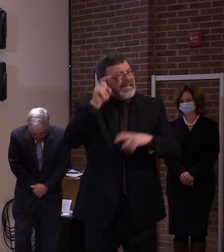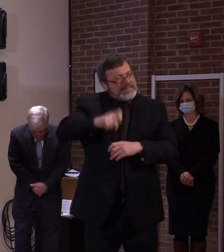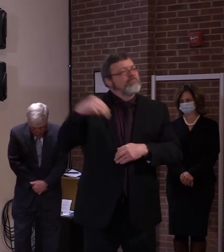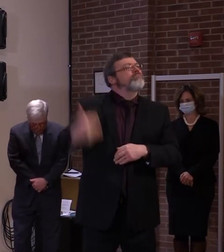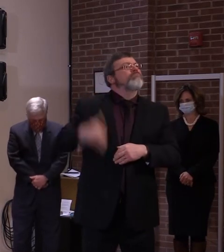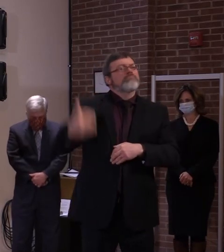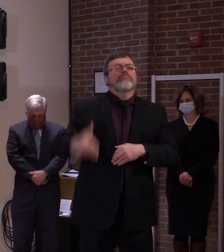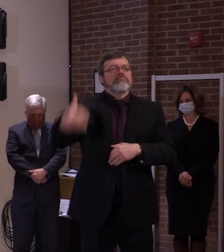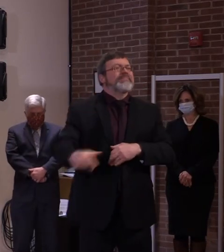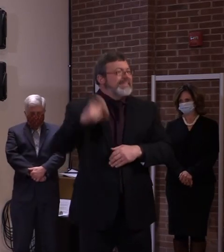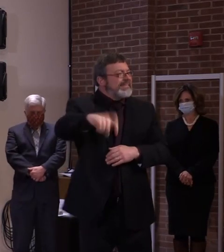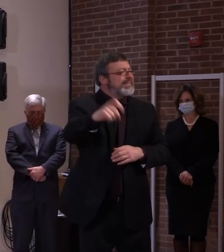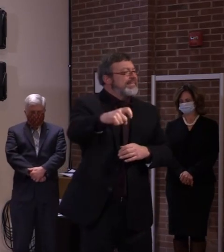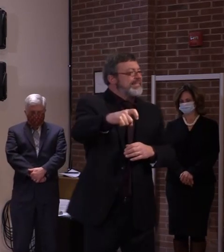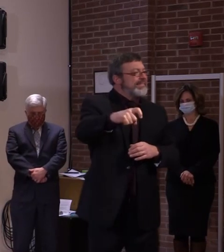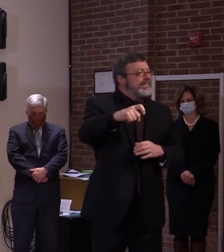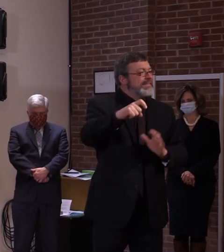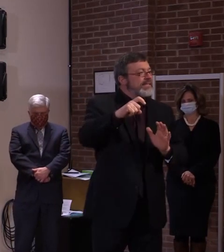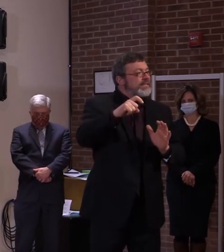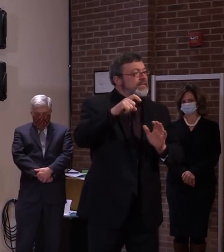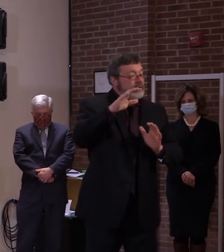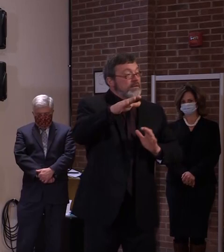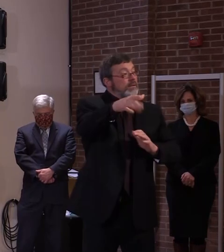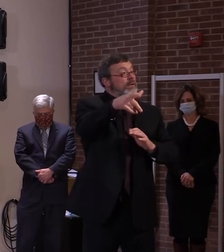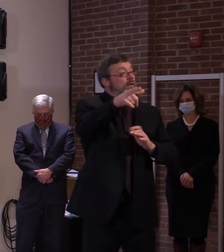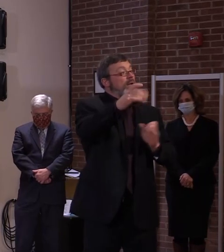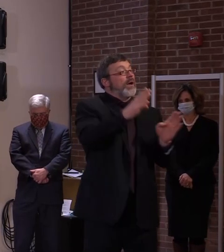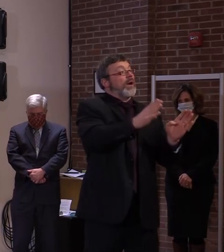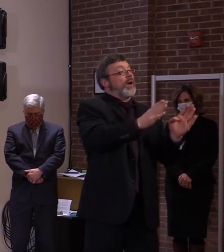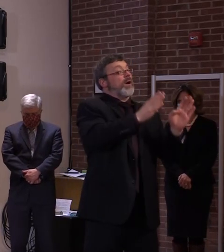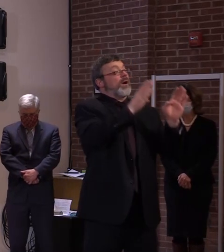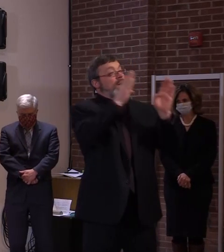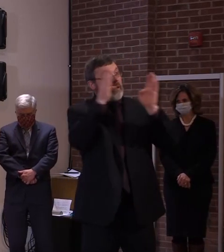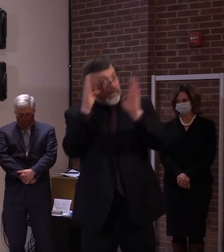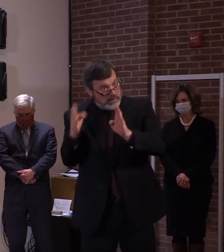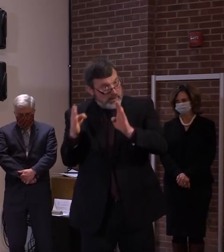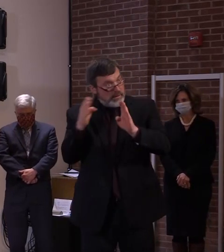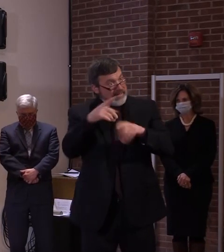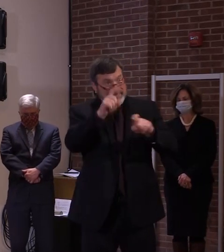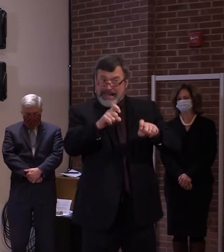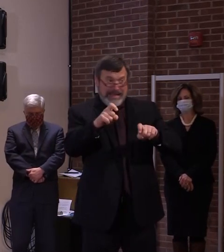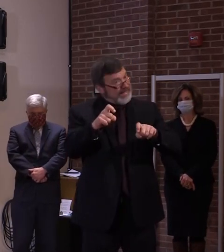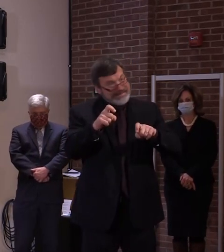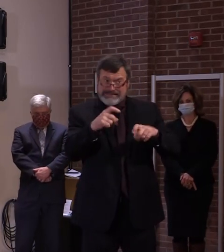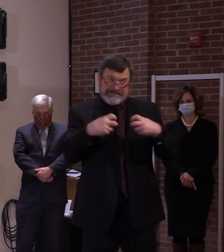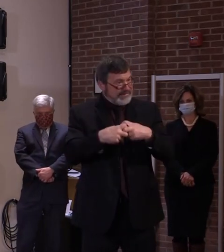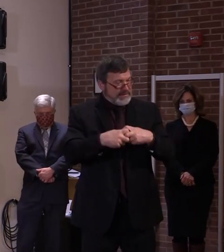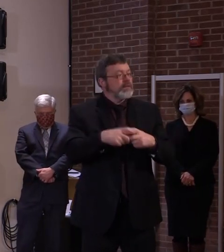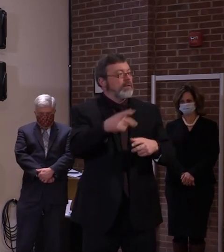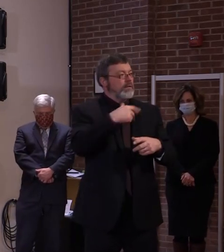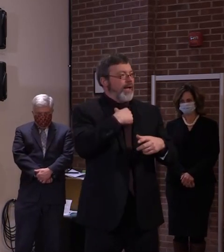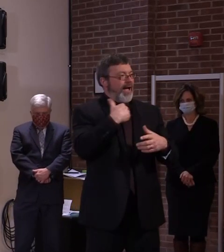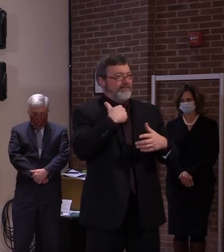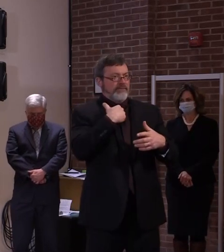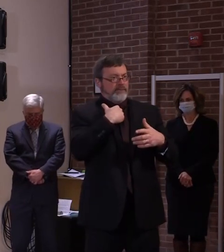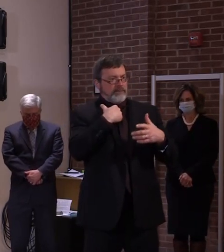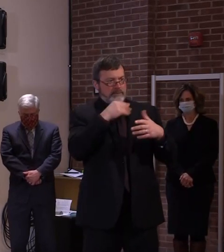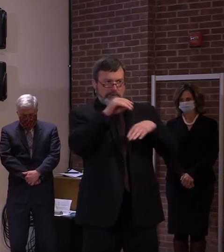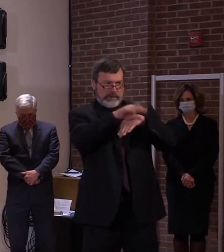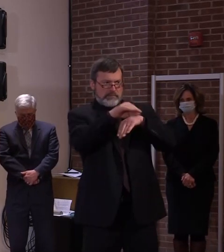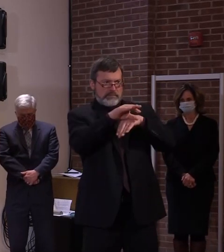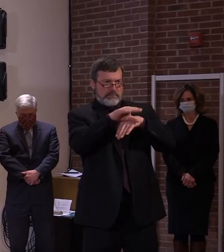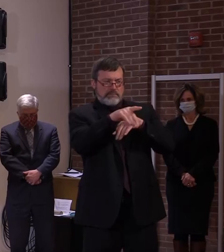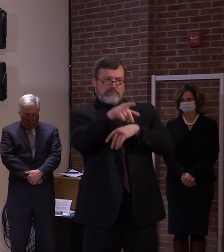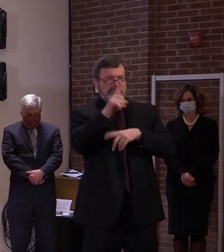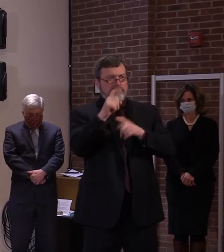guidance to prevent spread of the virus, including masking indoors, keeping your distance, especially when around people